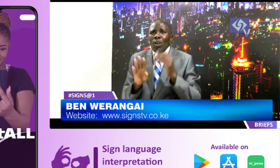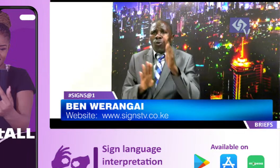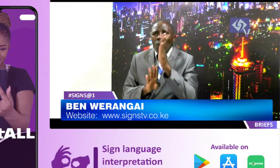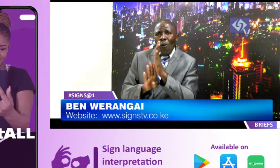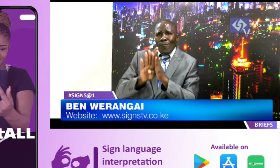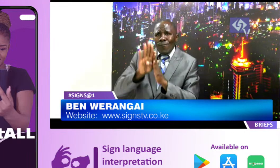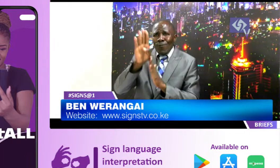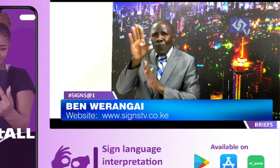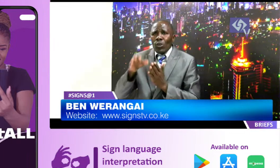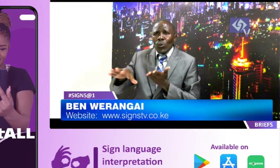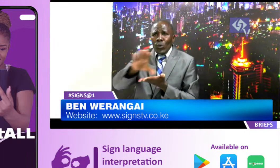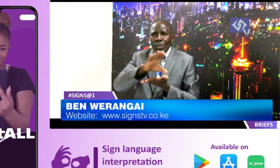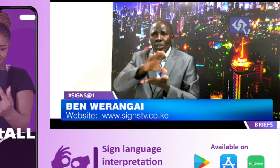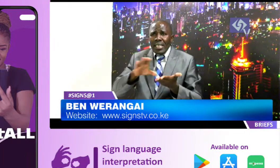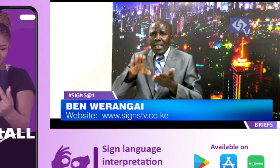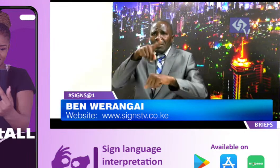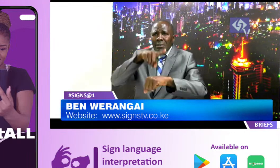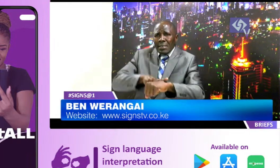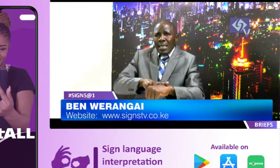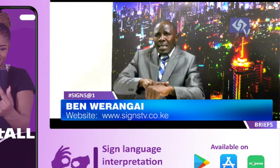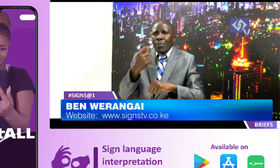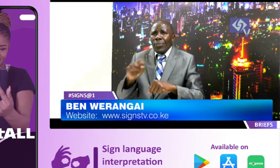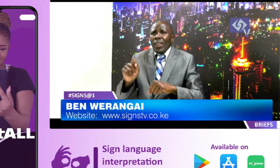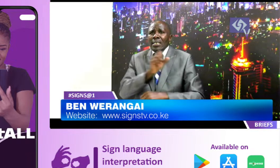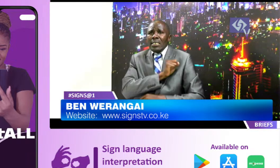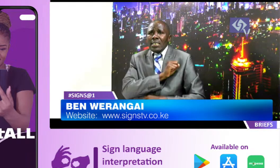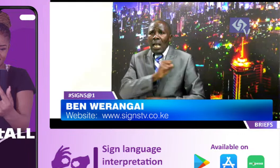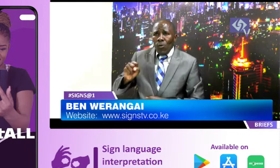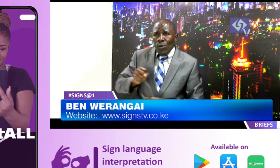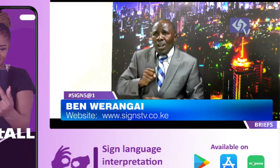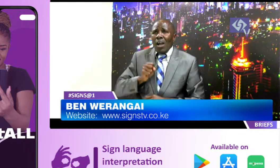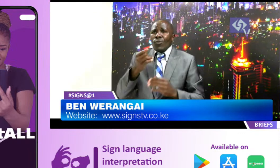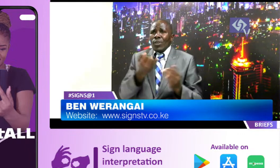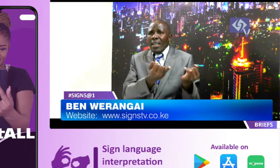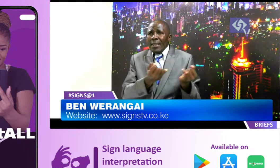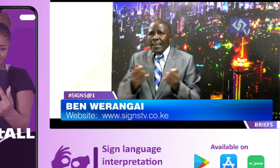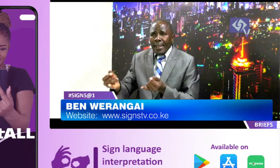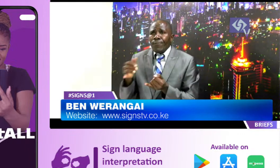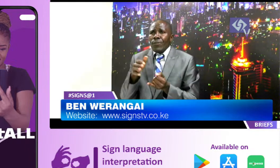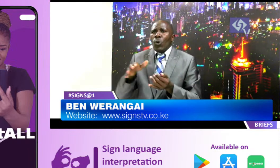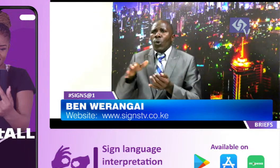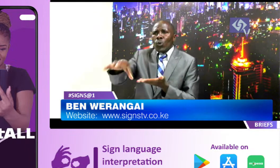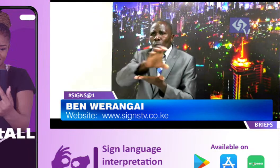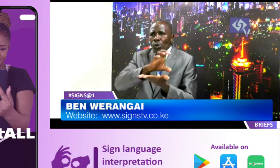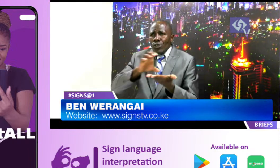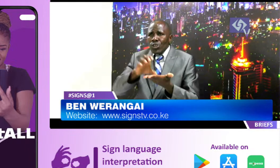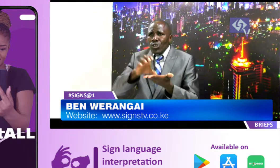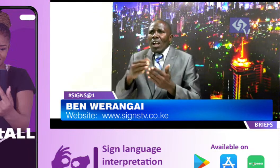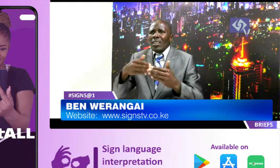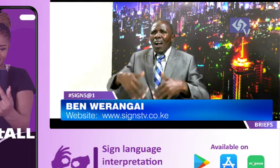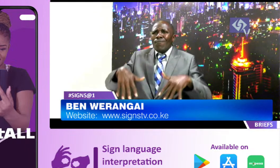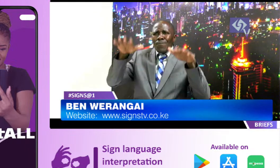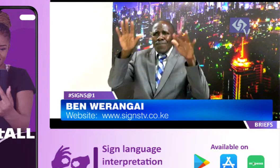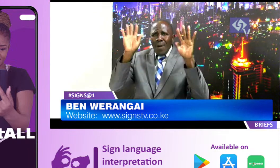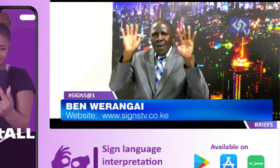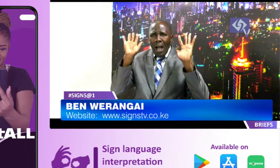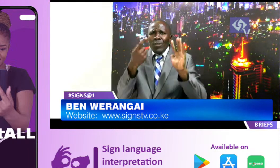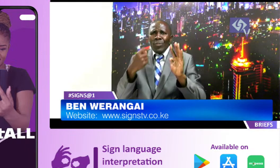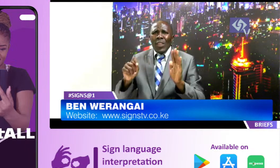export high-quality crude oil. This development occurs while the Senate is